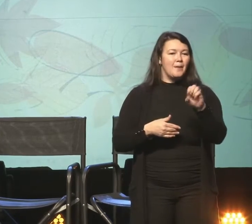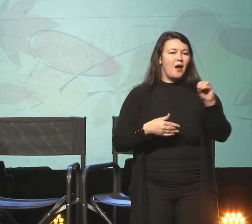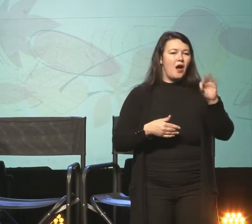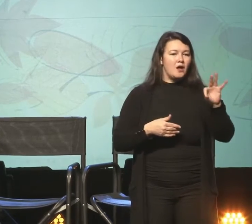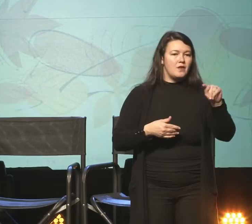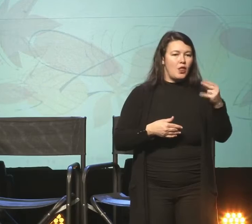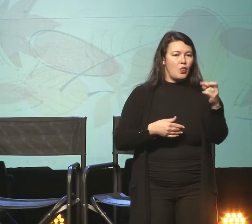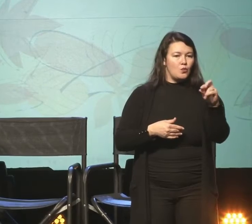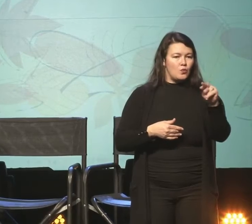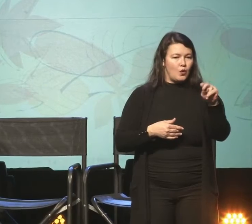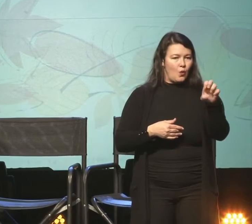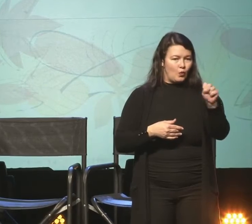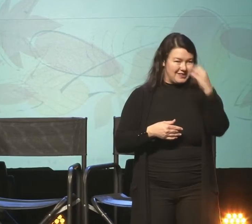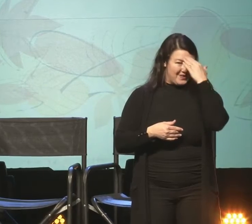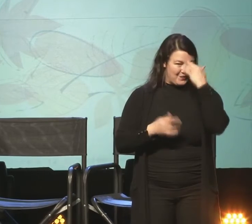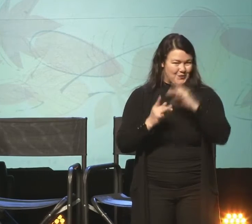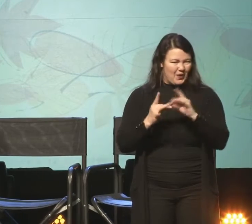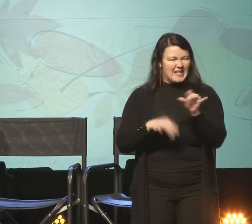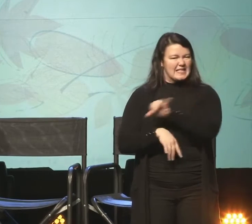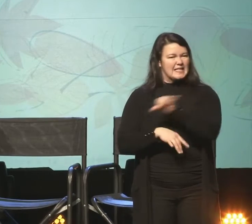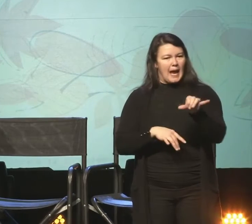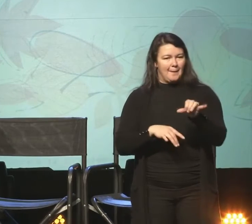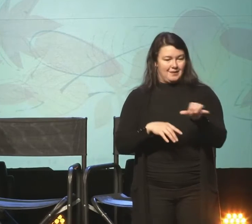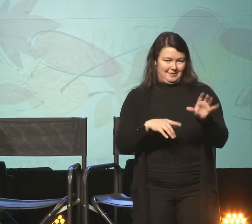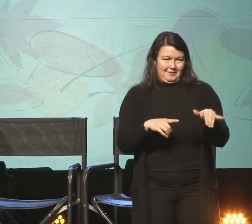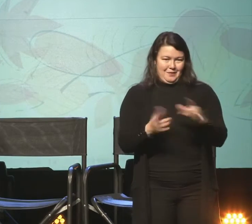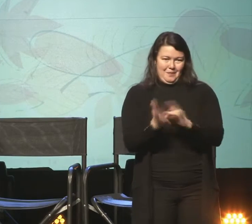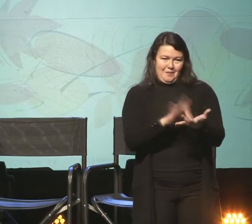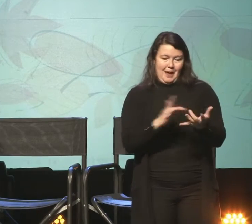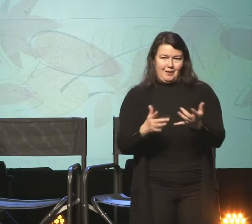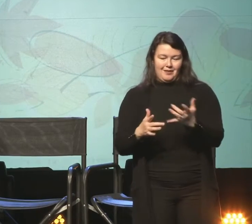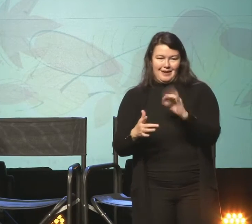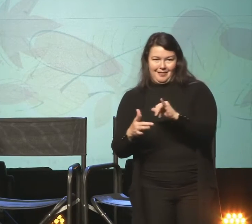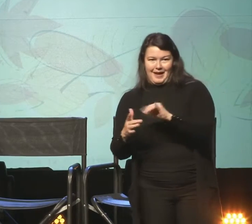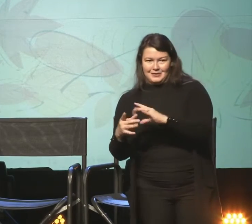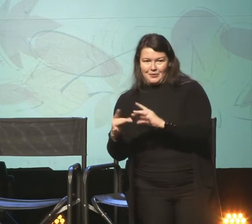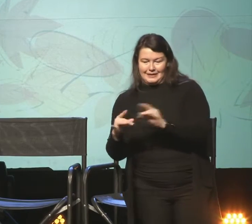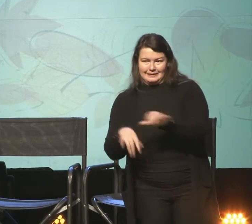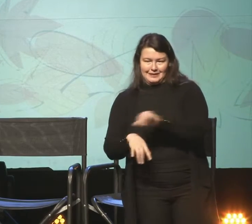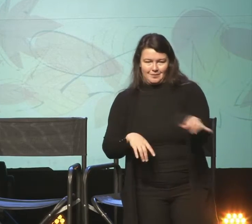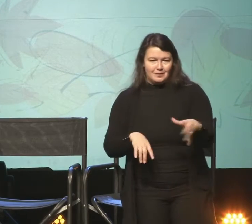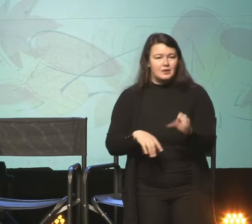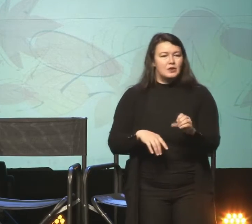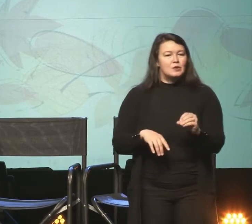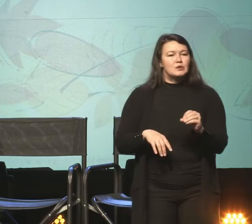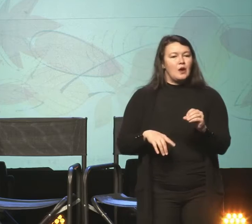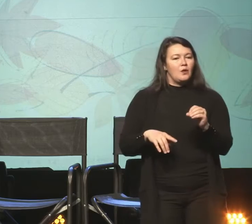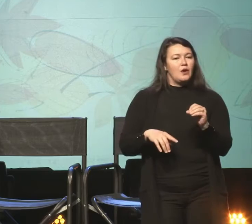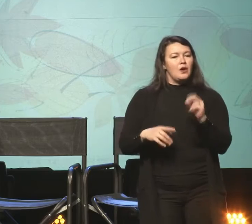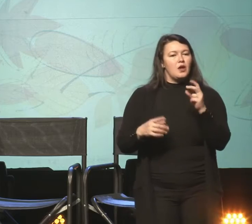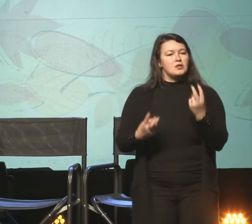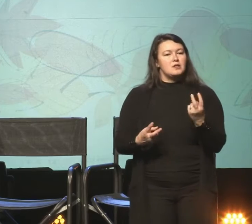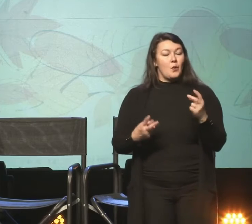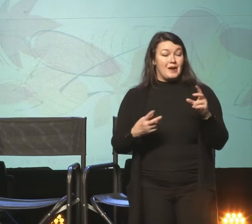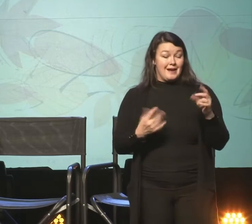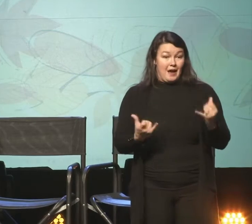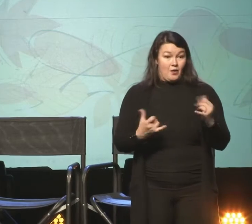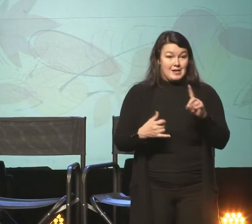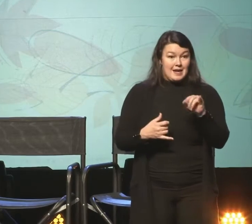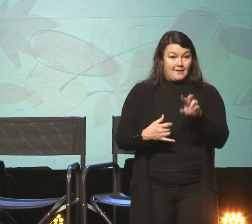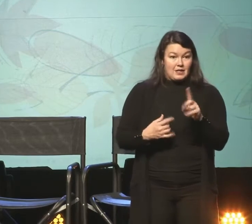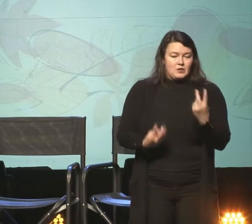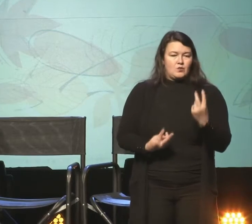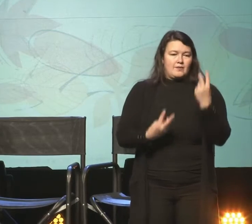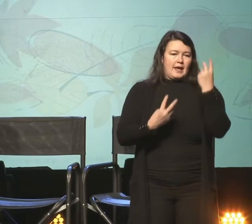lot of it was in there. And so David now becomes king, and the land is kind of at rest, and he's reflecting on things. And as